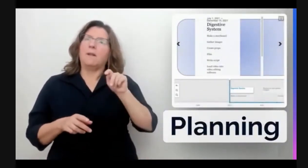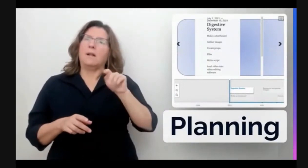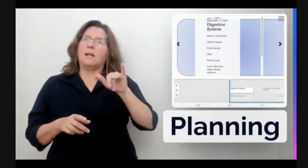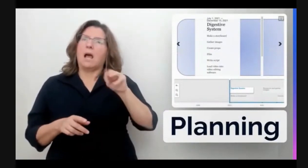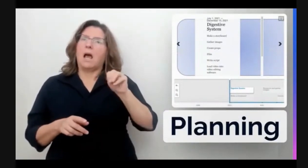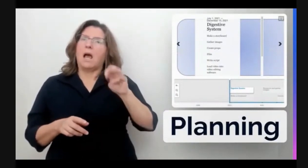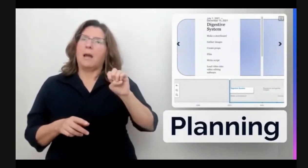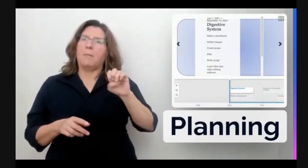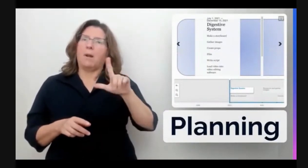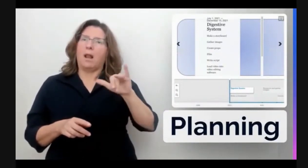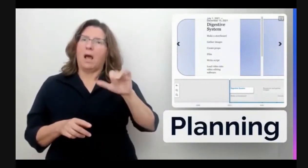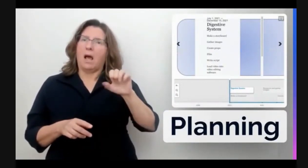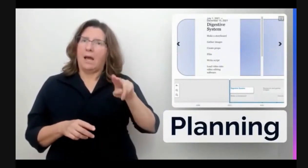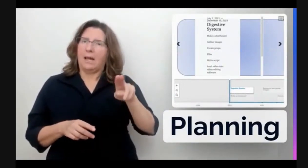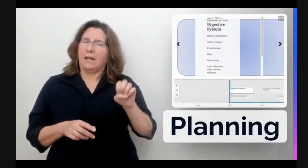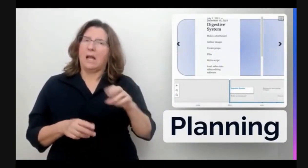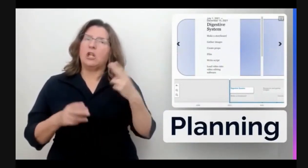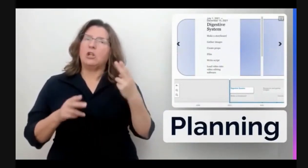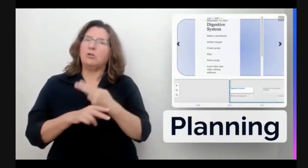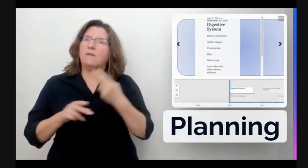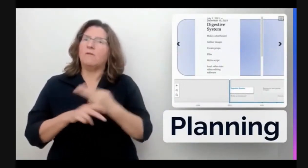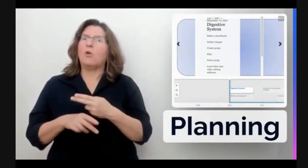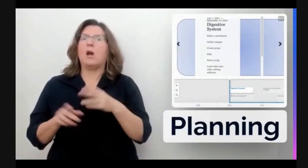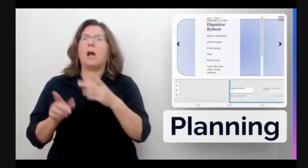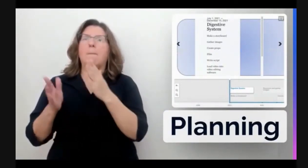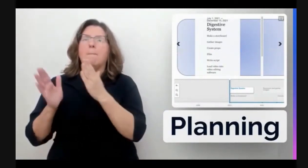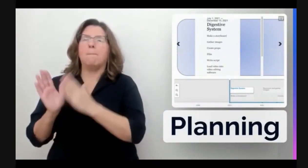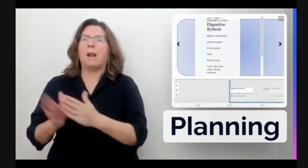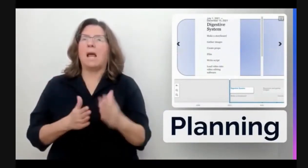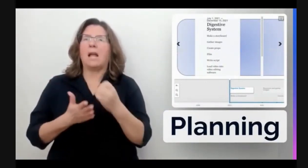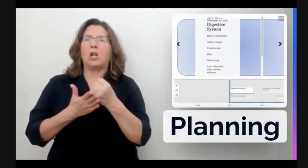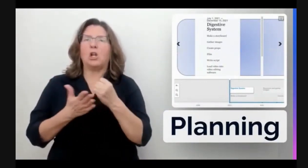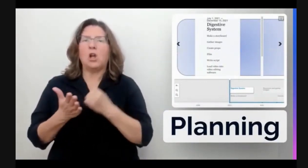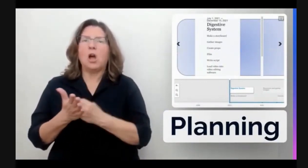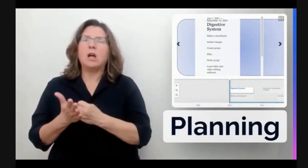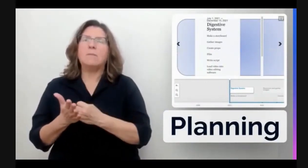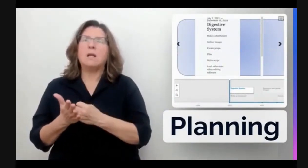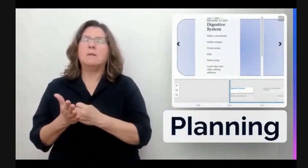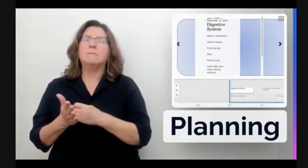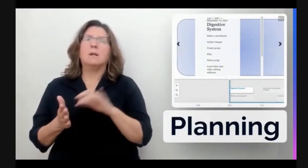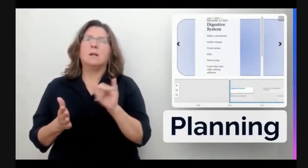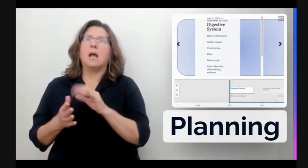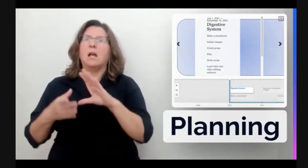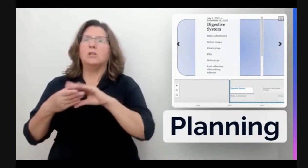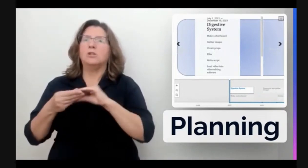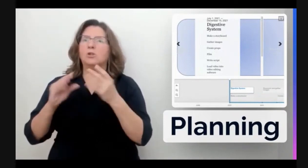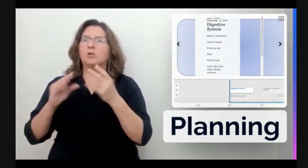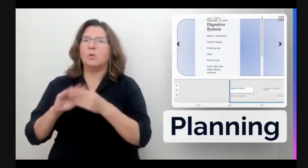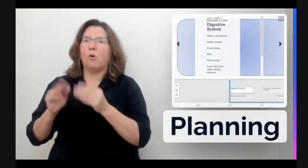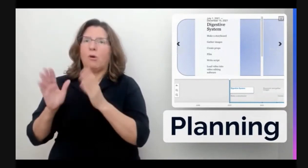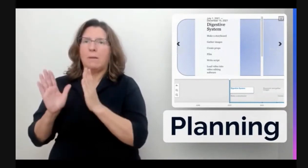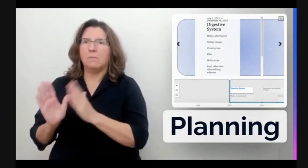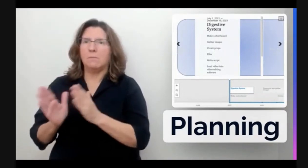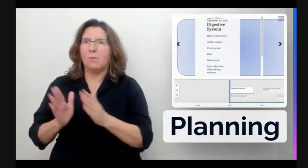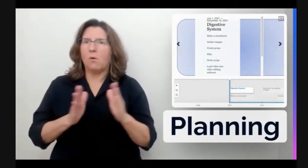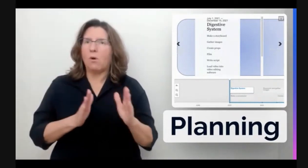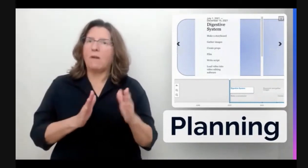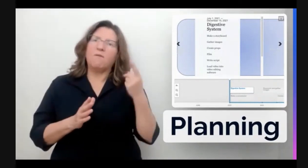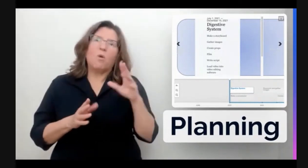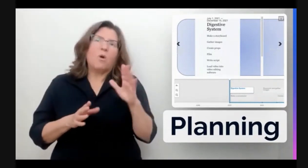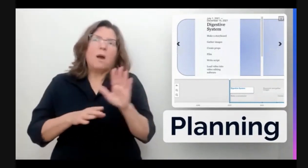This timeline tool of H5P can be used as a planning document. The project could be